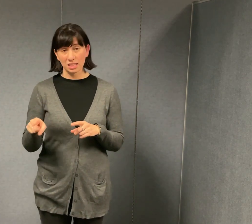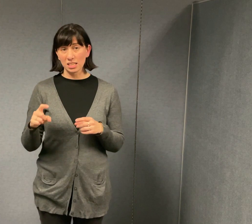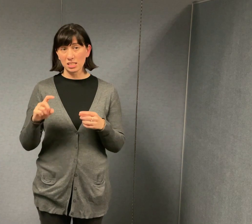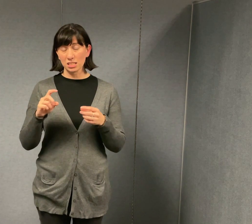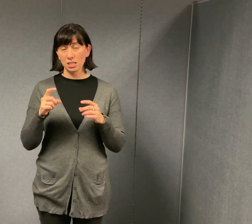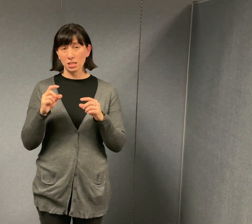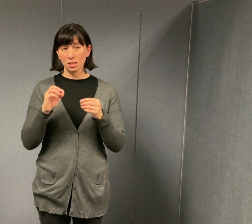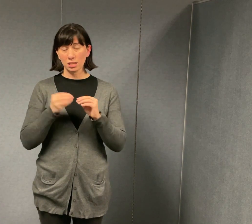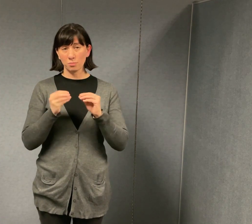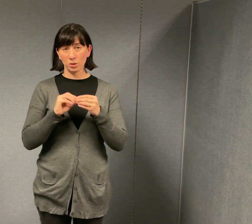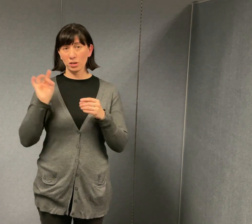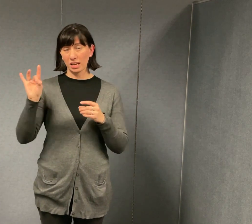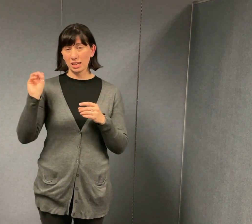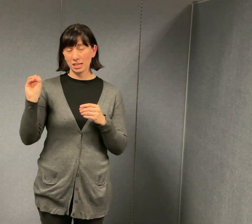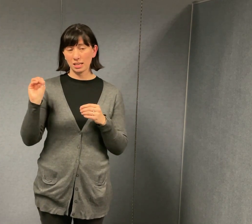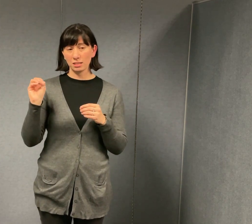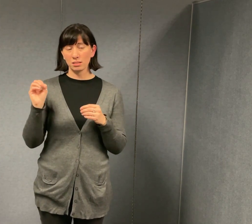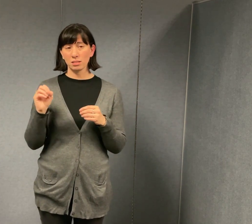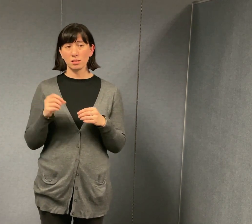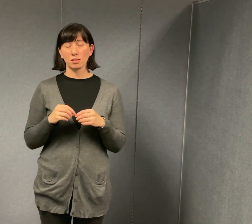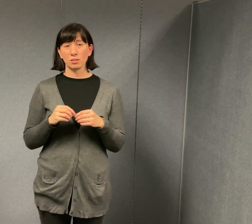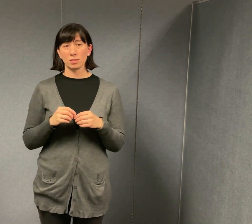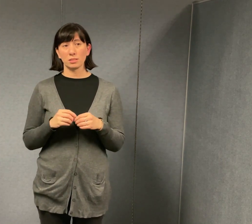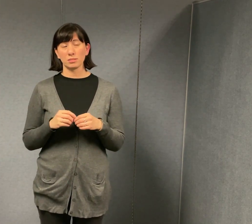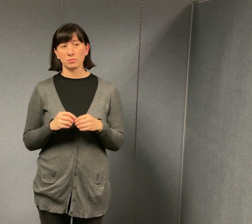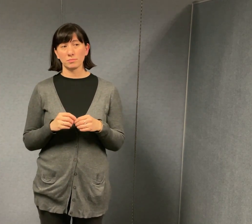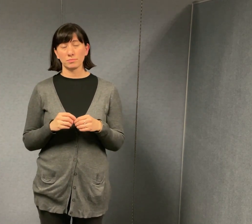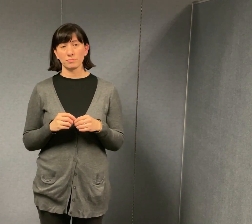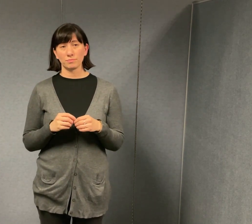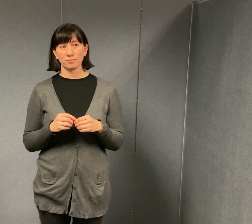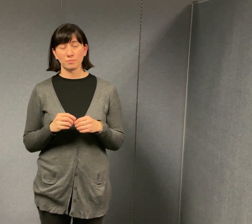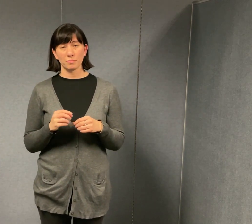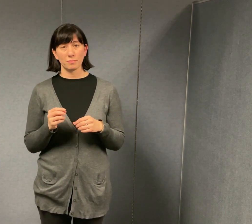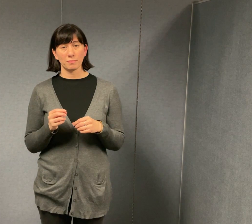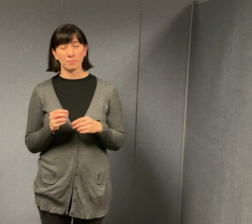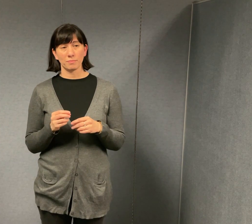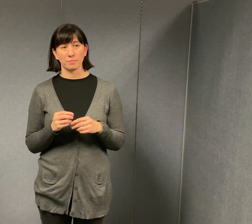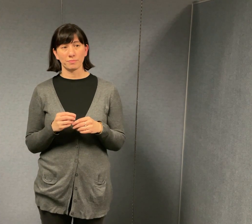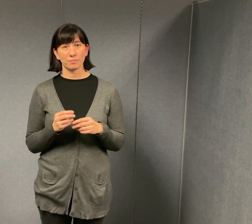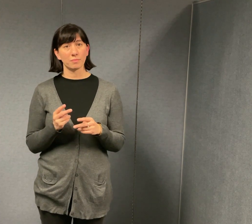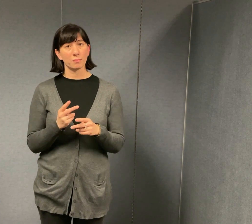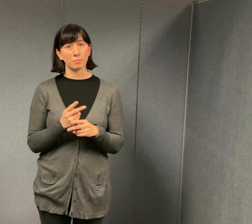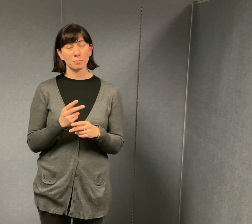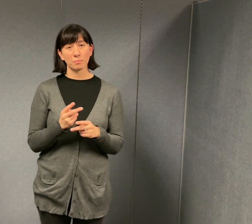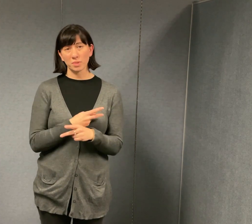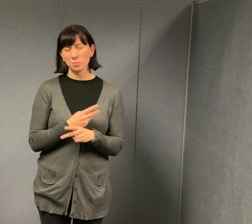need. And you're right, the answer is 320 square feet.